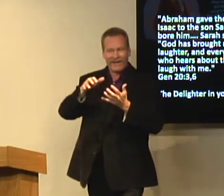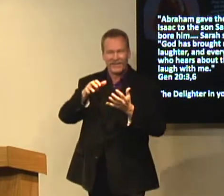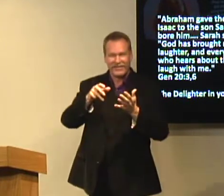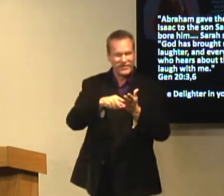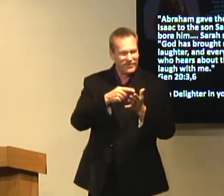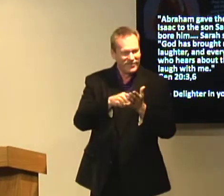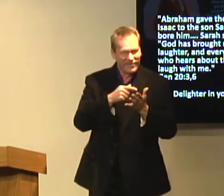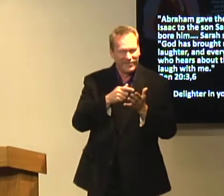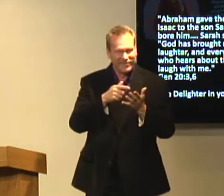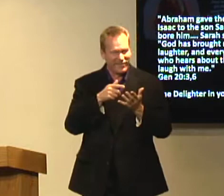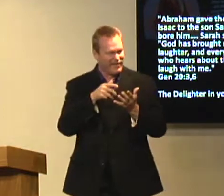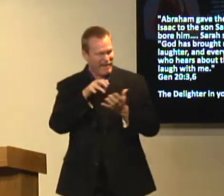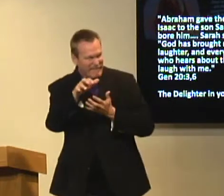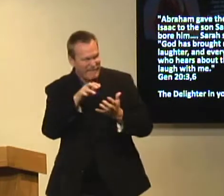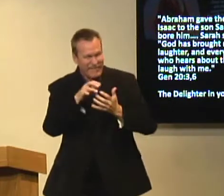She's laughing about something.